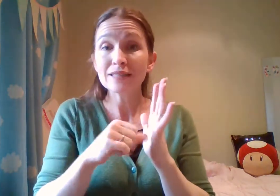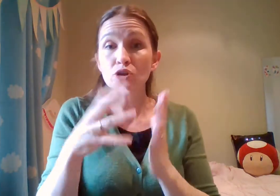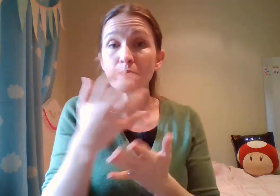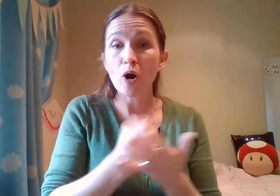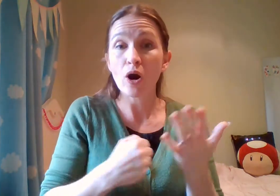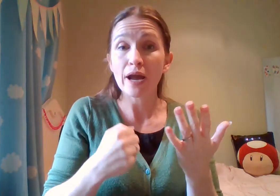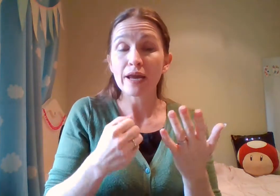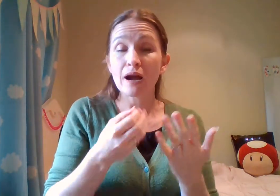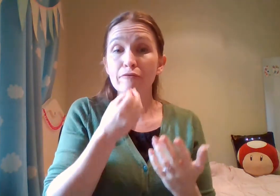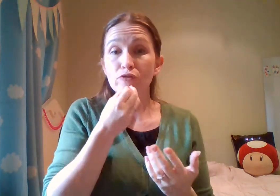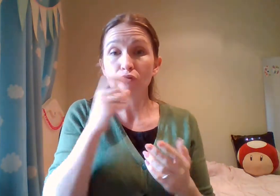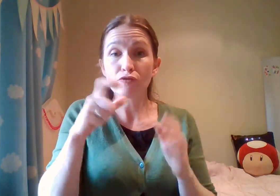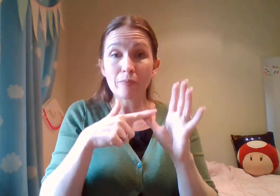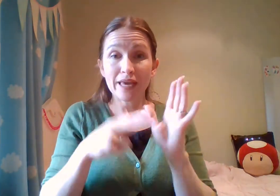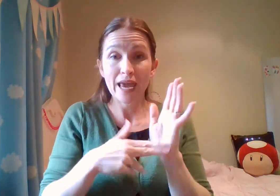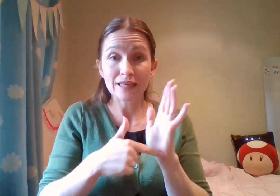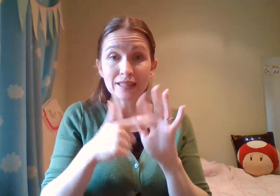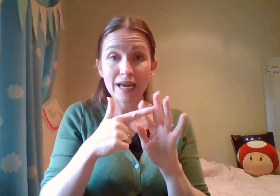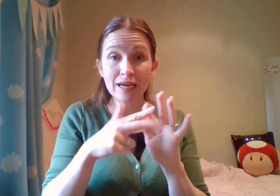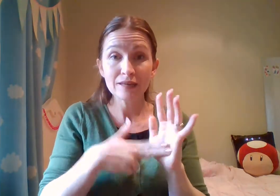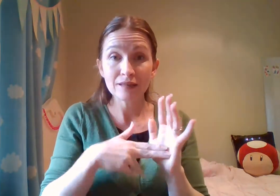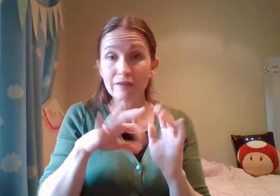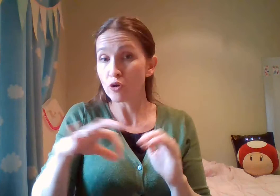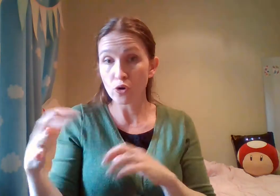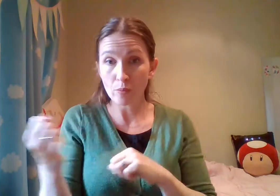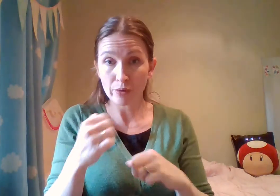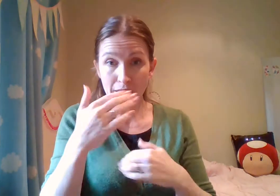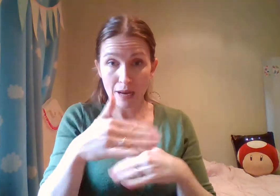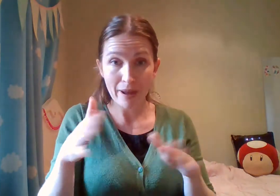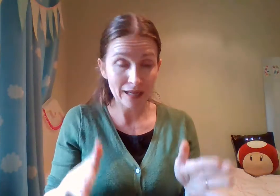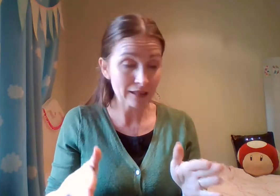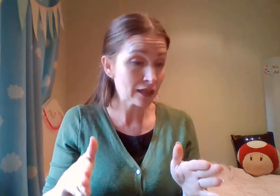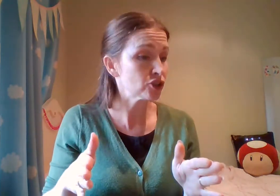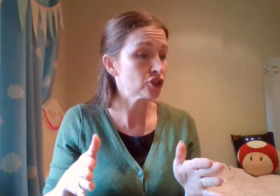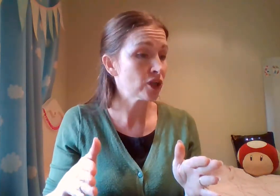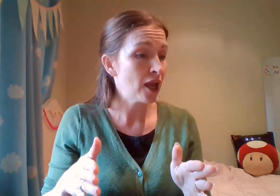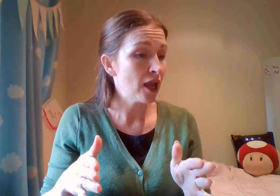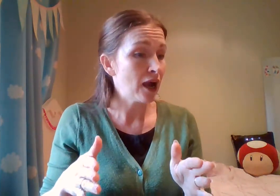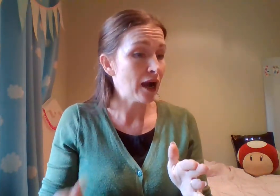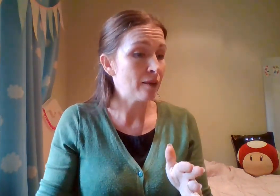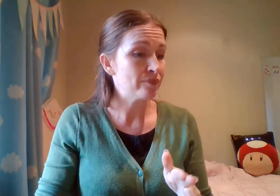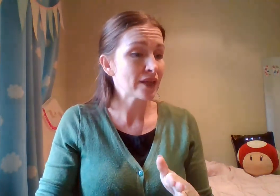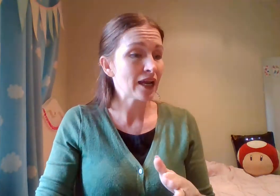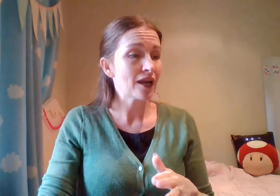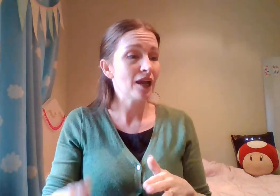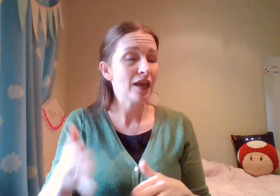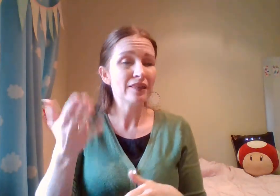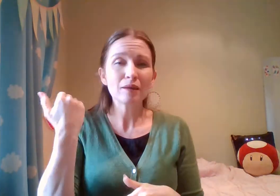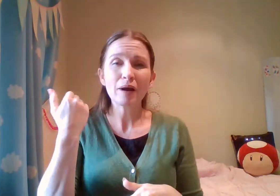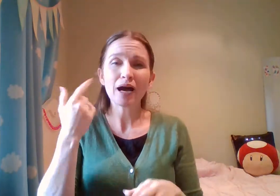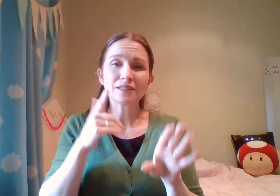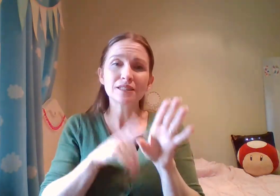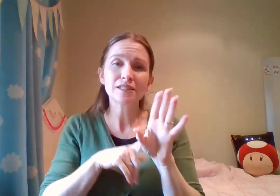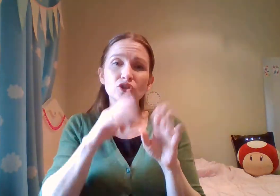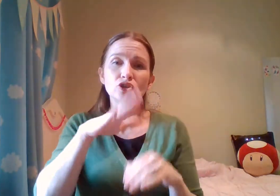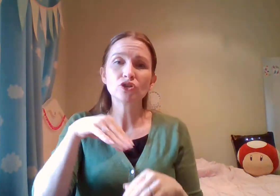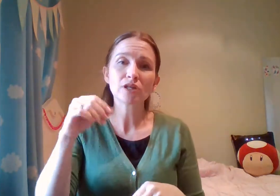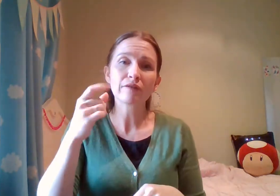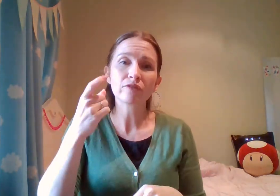to buy food from the canteen if you're not bringing a packed lunch. In the past years, students have gone